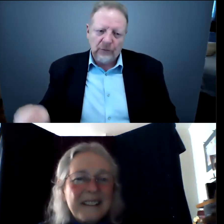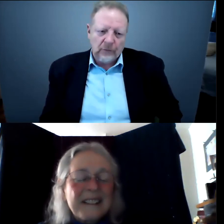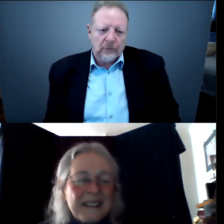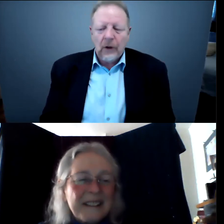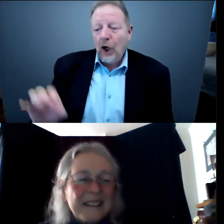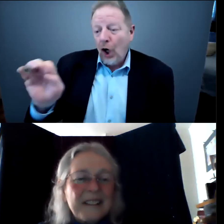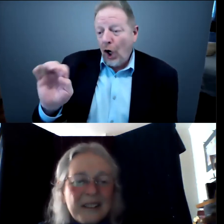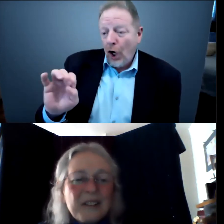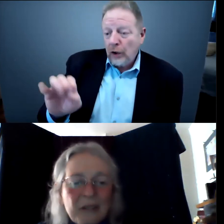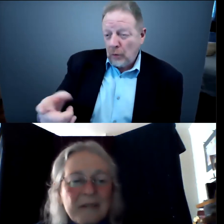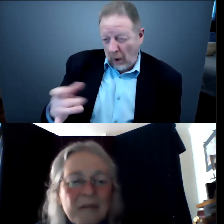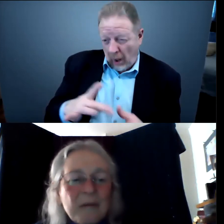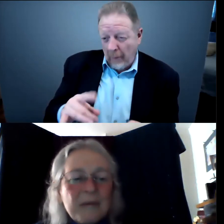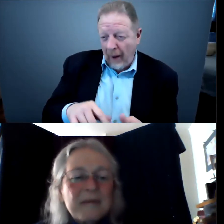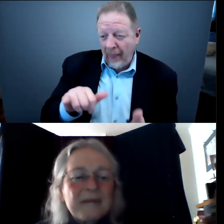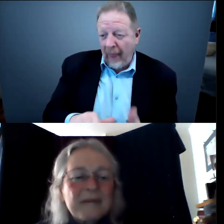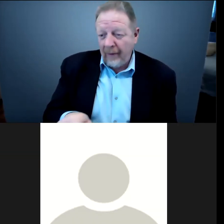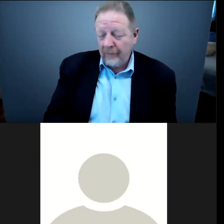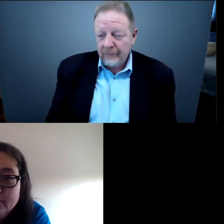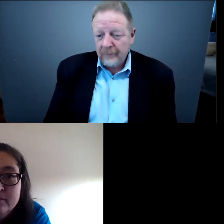Ernest, do you want to comment on that?